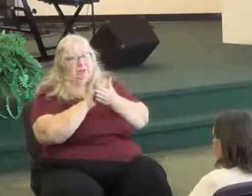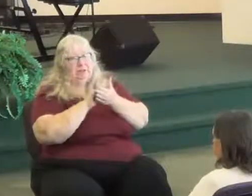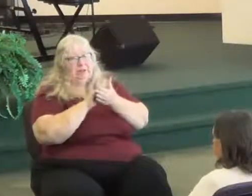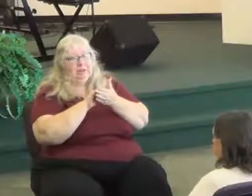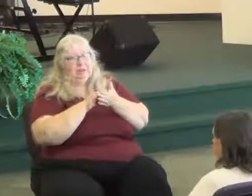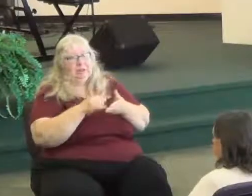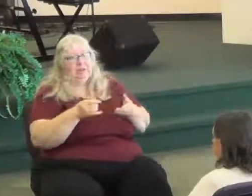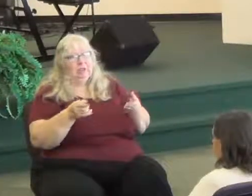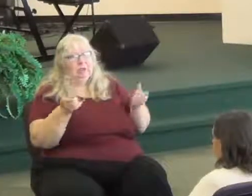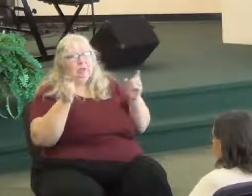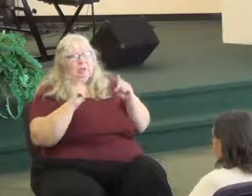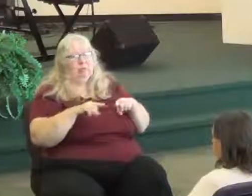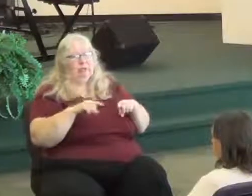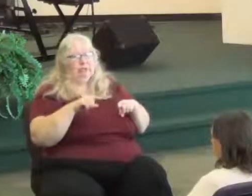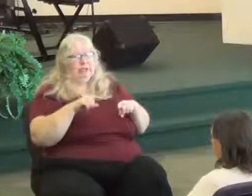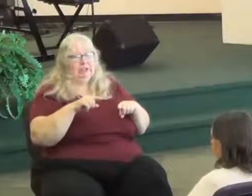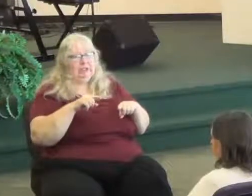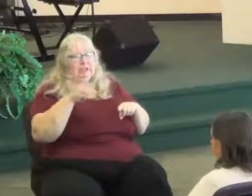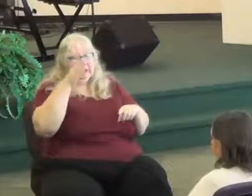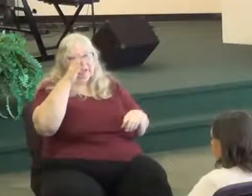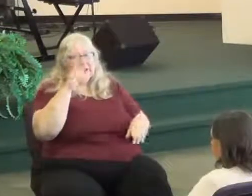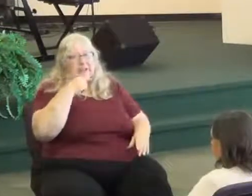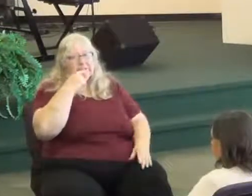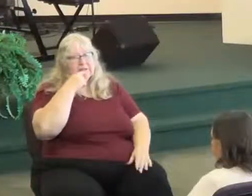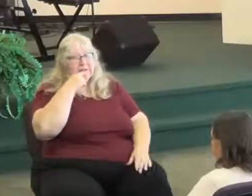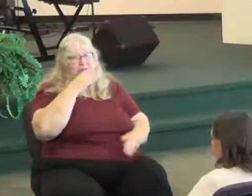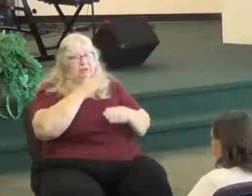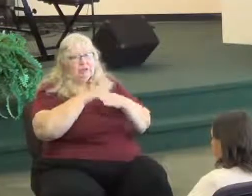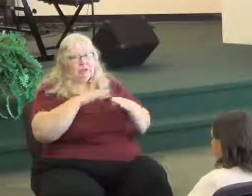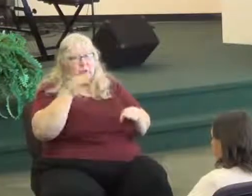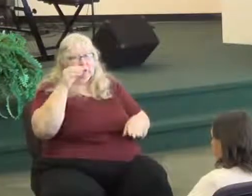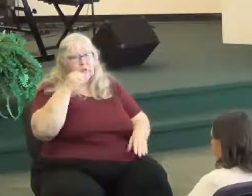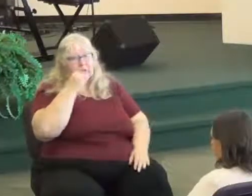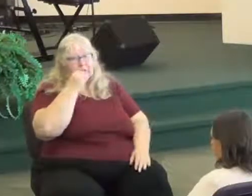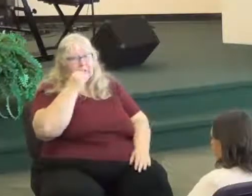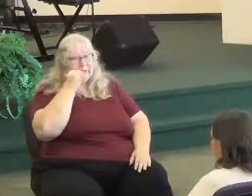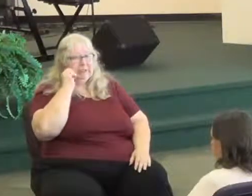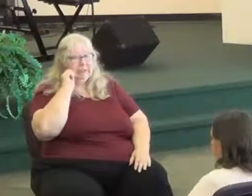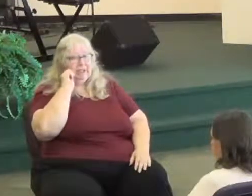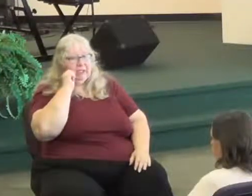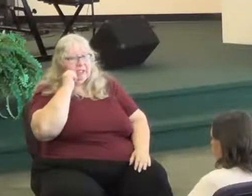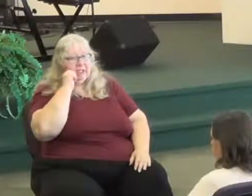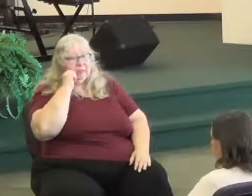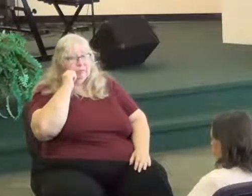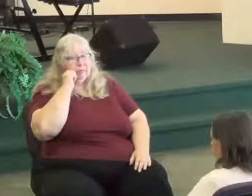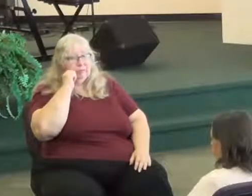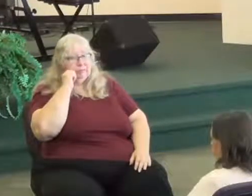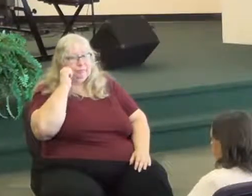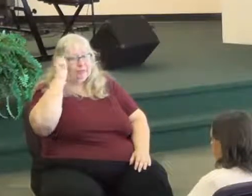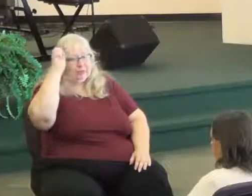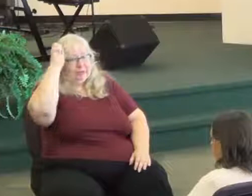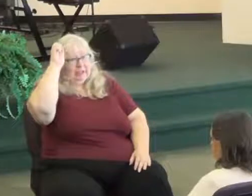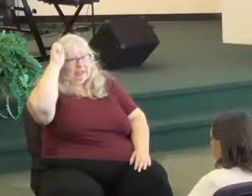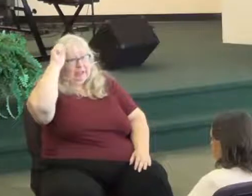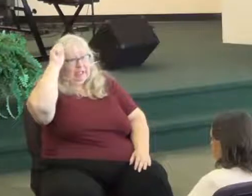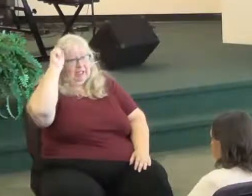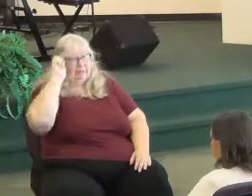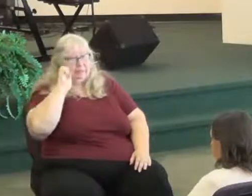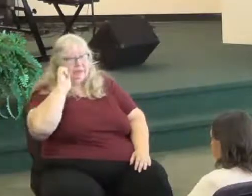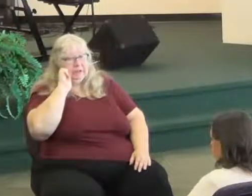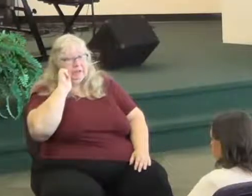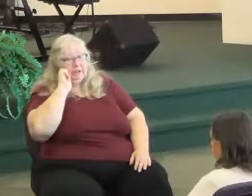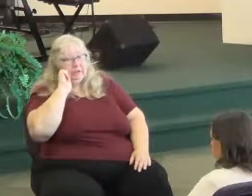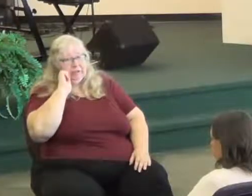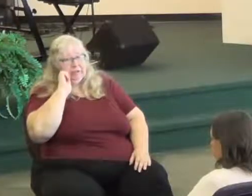Adam and Eve, don't eat of the apple, because when you do, when you eat of this fruit, you will surely die. They did die because they